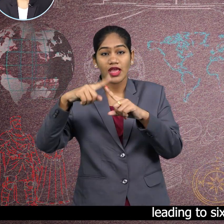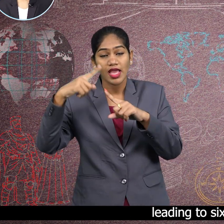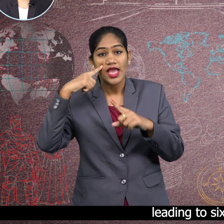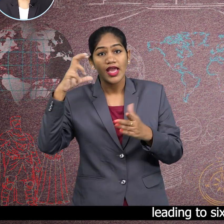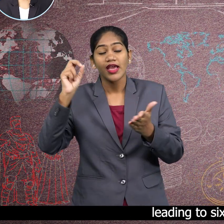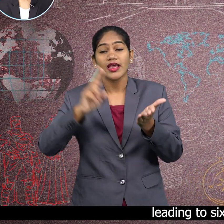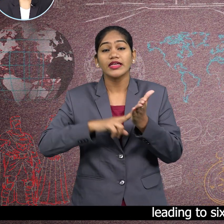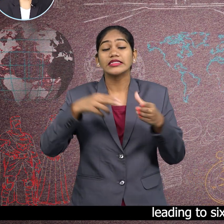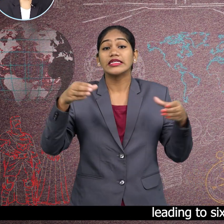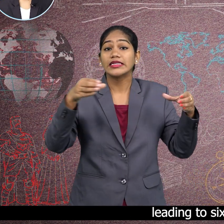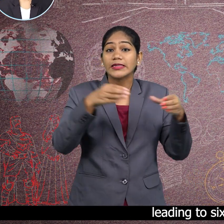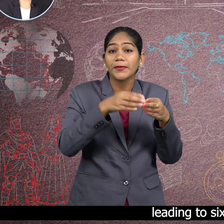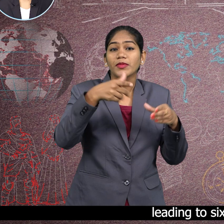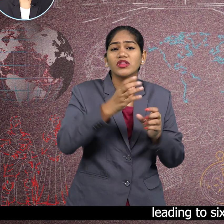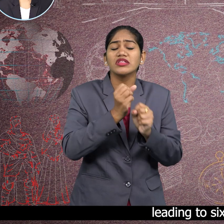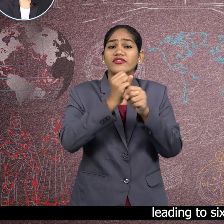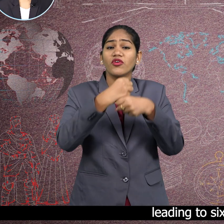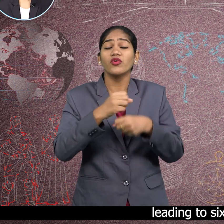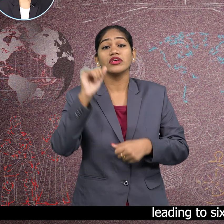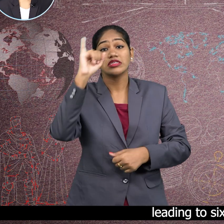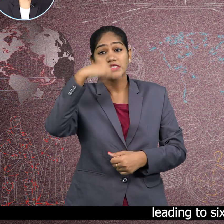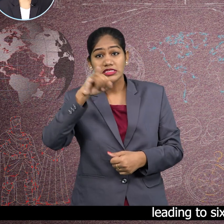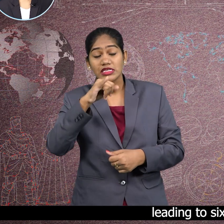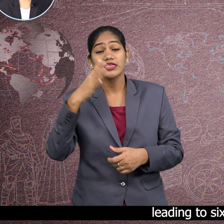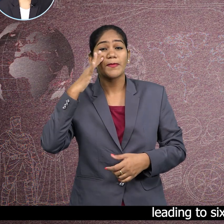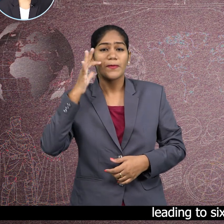6 major agitations.